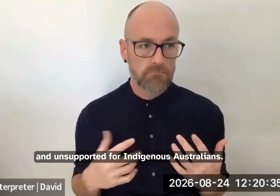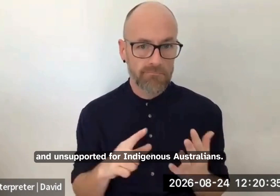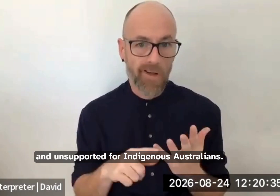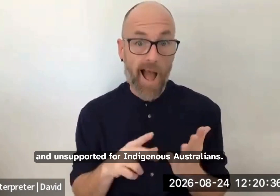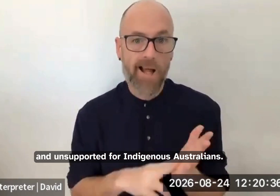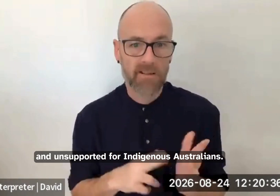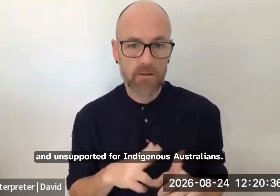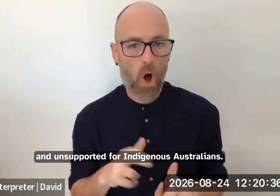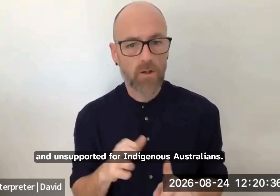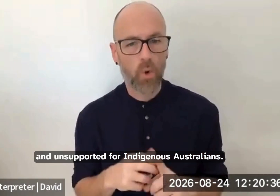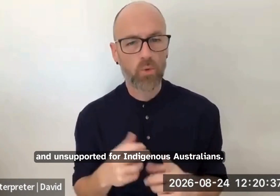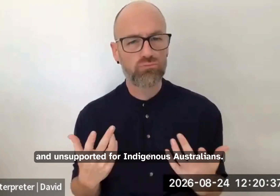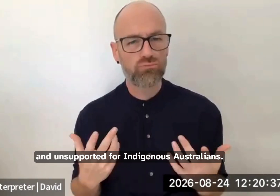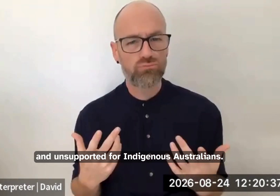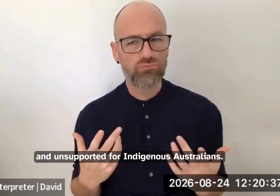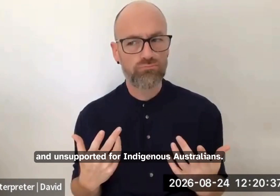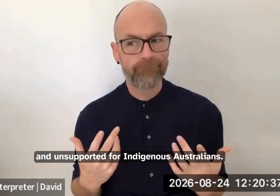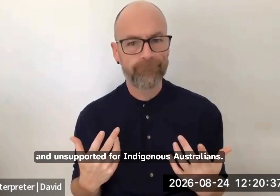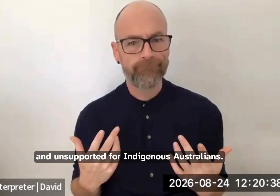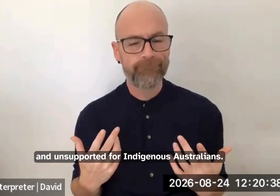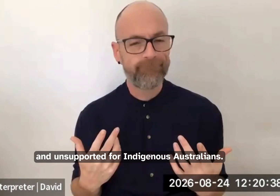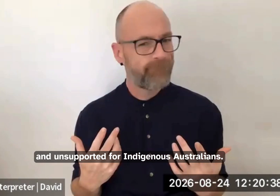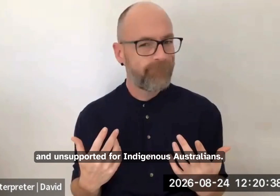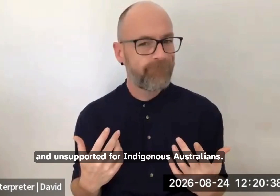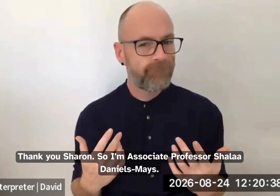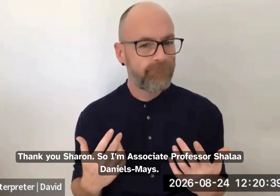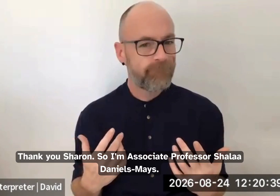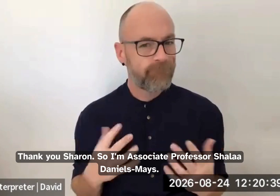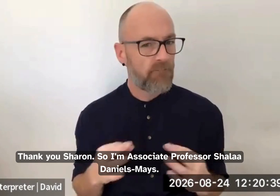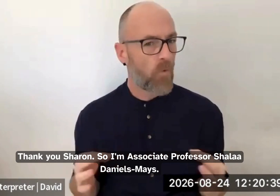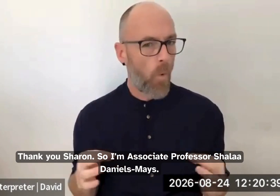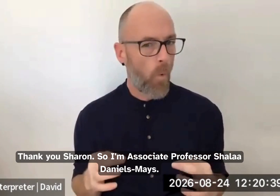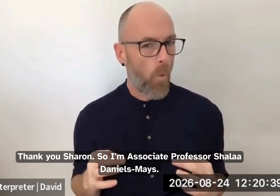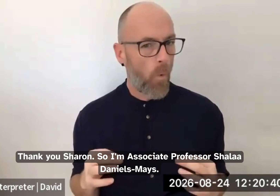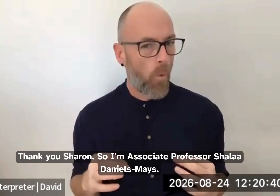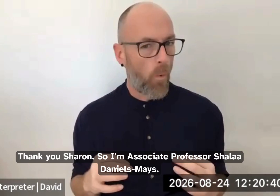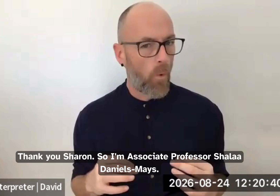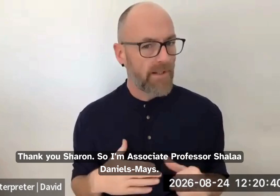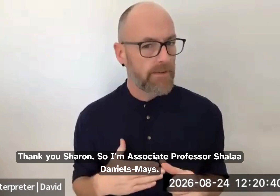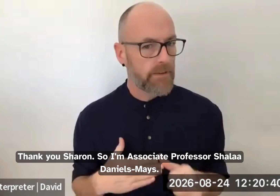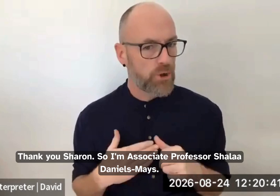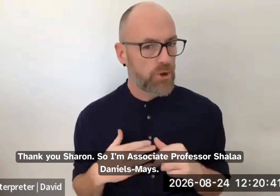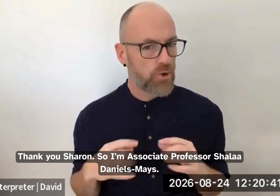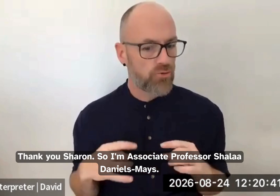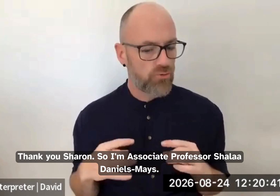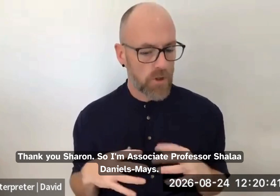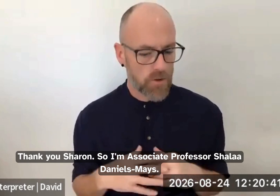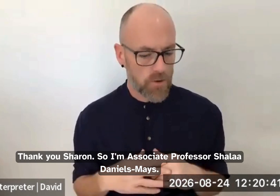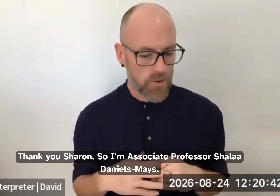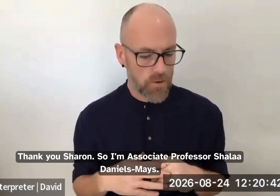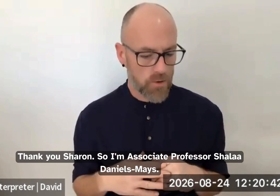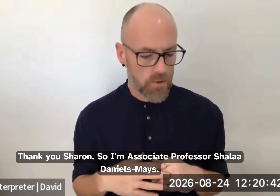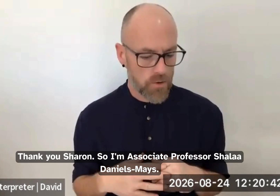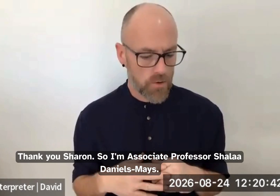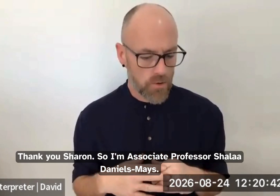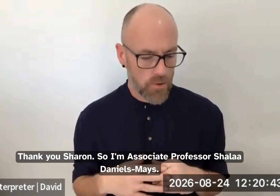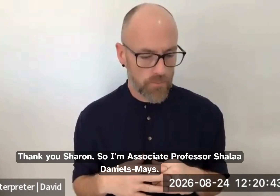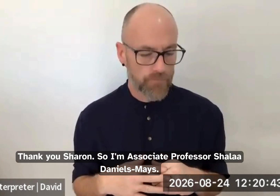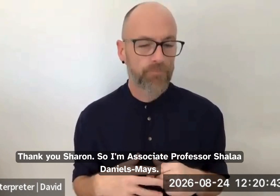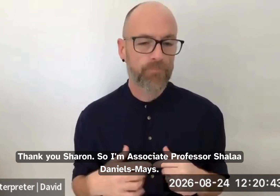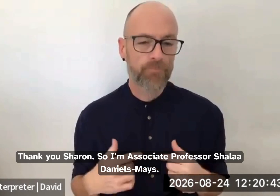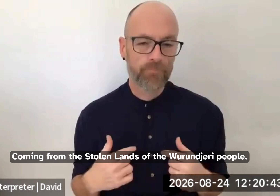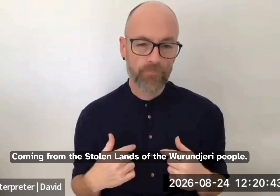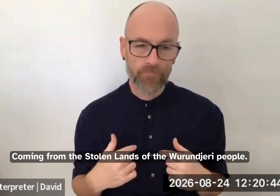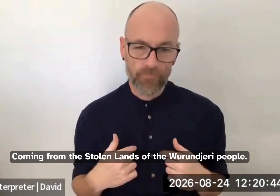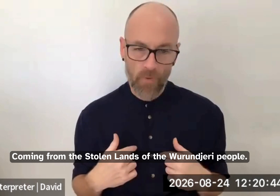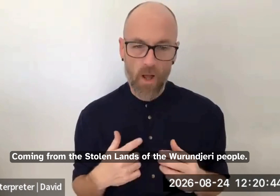unsupported for Indigenous Australians. Thank you, Sharon. So I'm Associate Professor Shalar